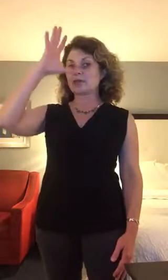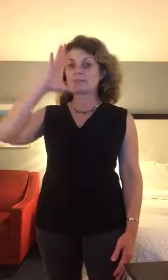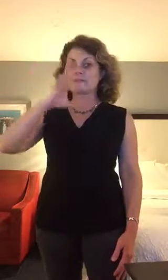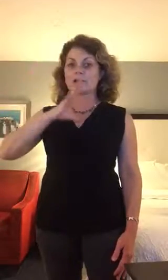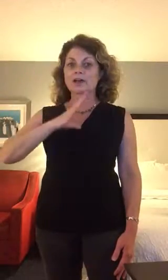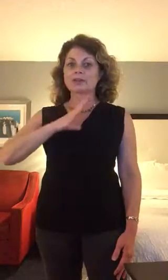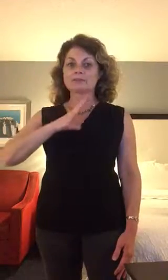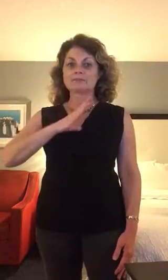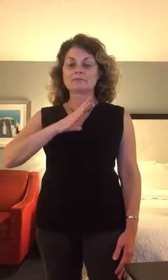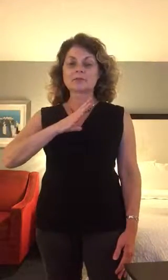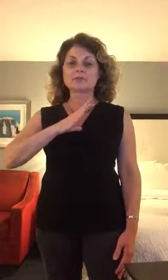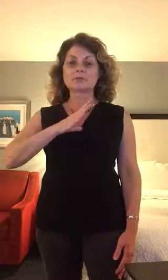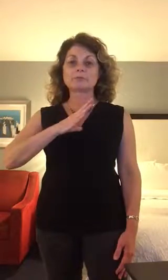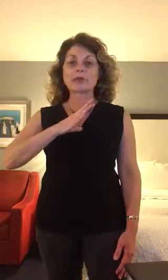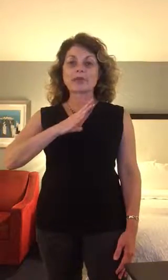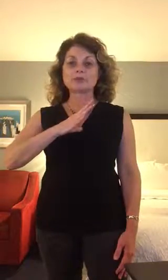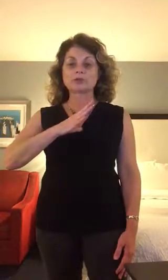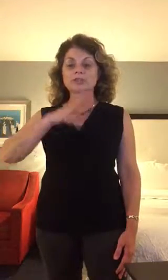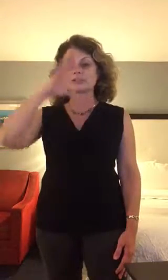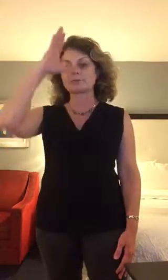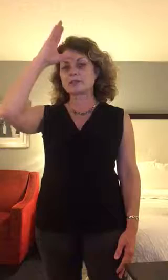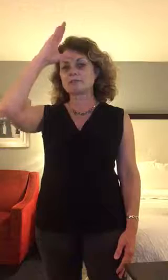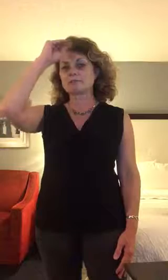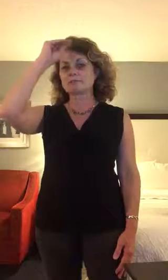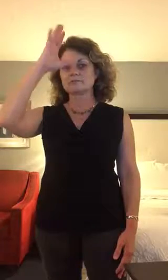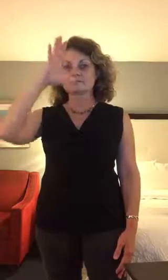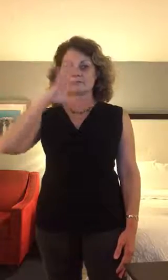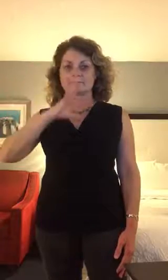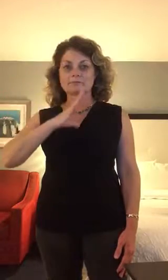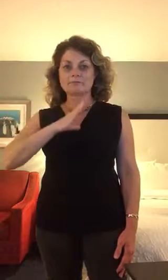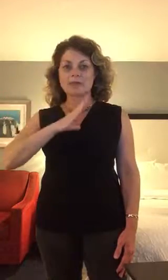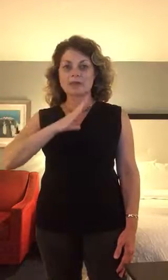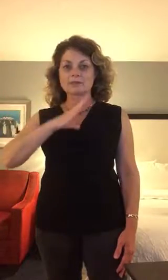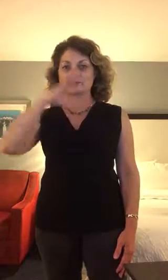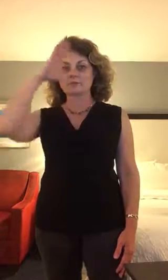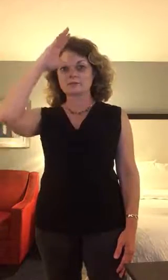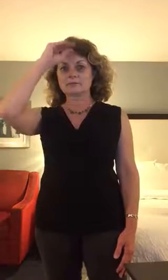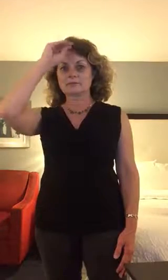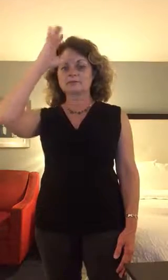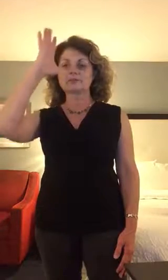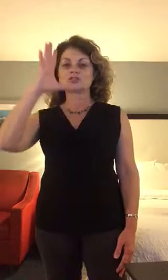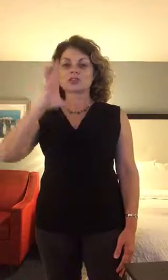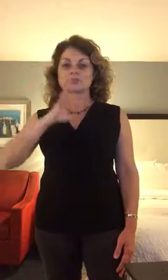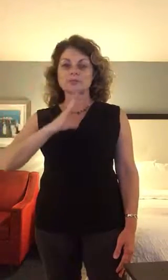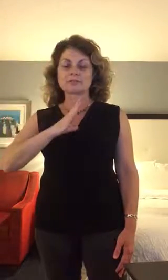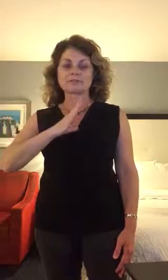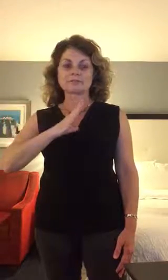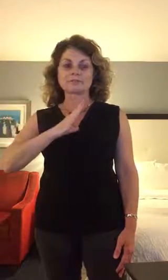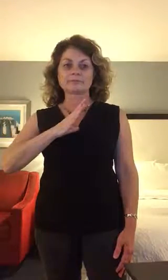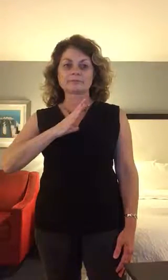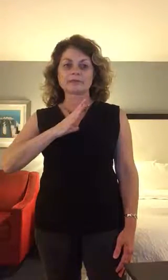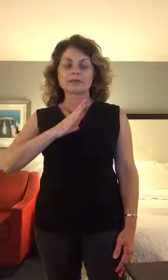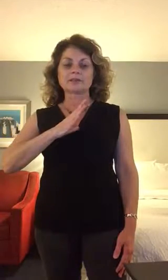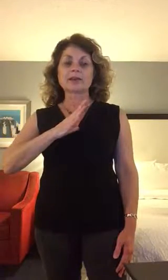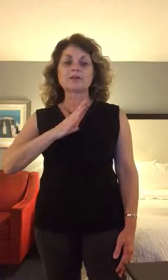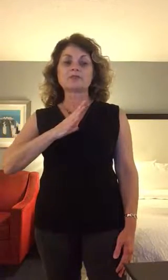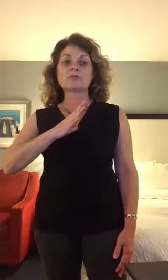and fine makes the word man or gentleman. Man, gentleman. Now